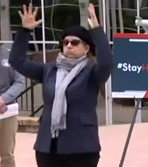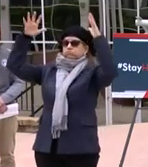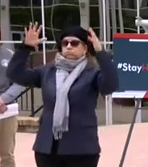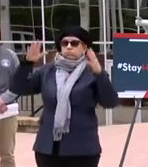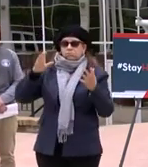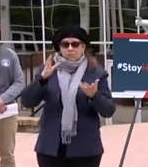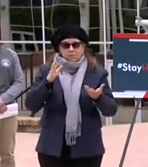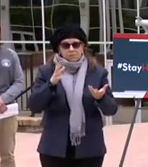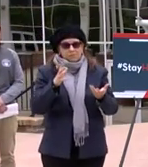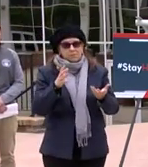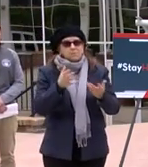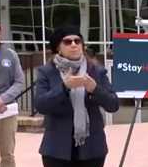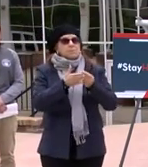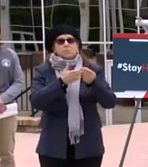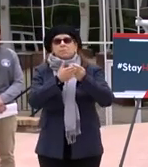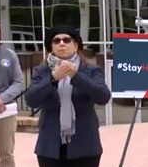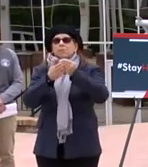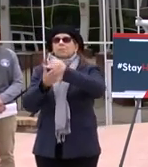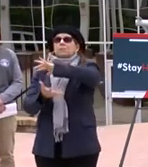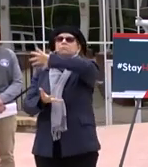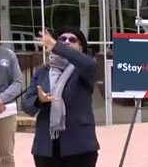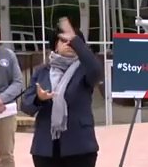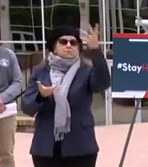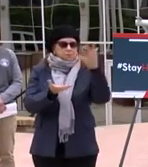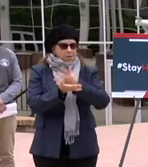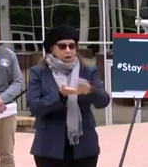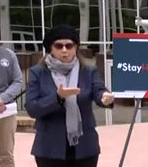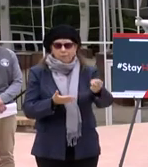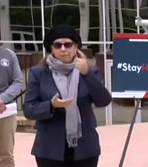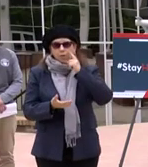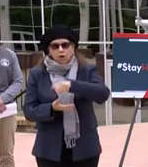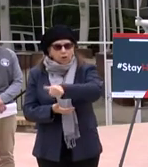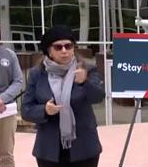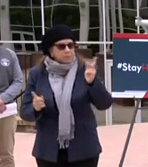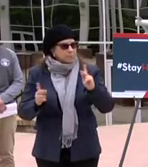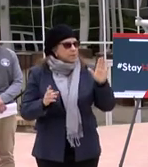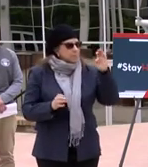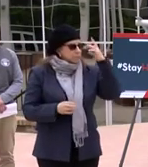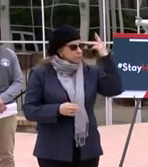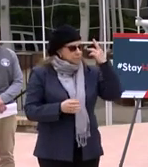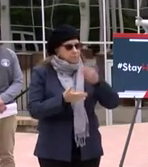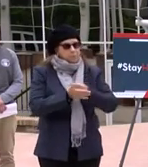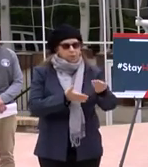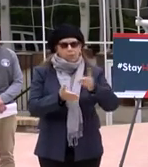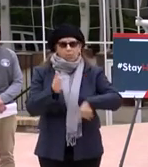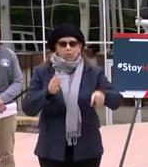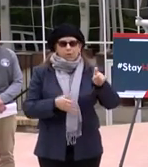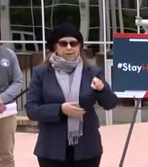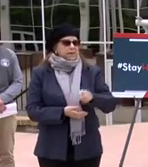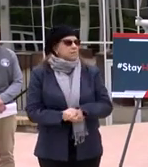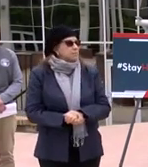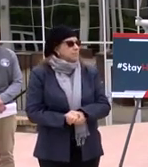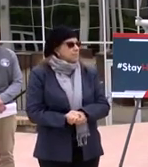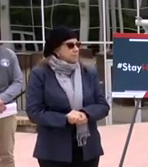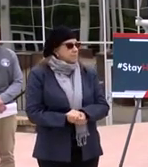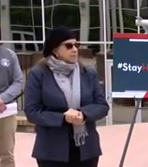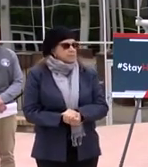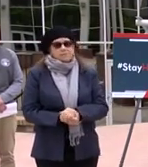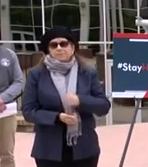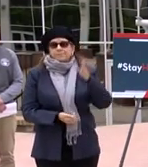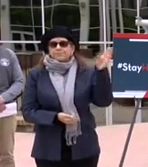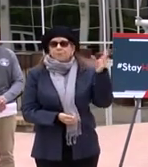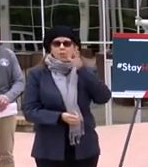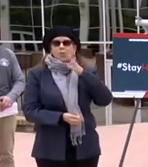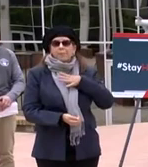items at all the commercial markets and stores. Yes? What's the guidance on homemade masks? I know